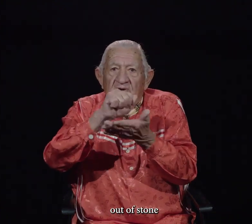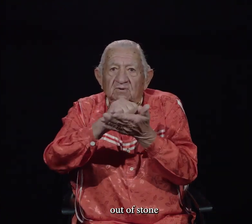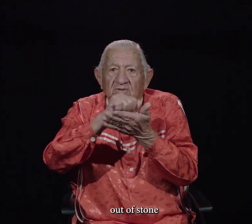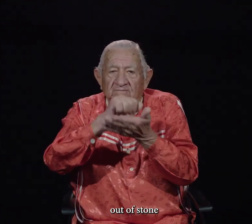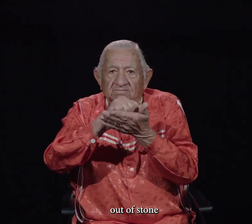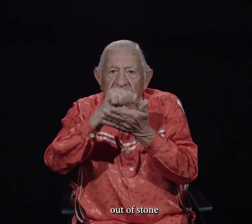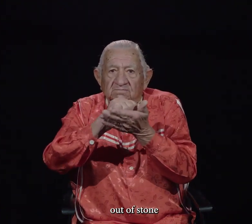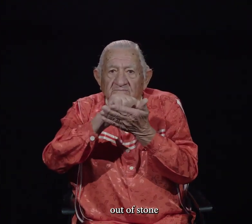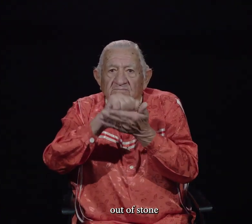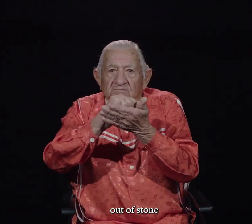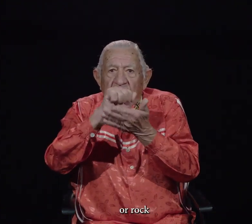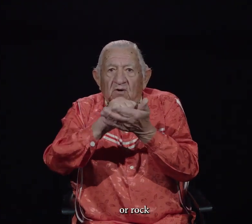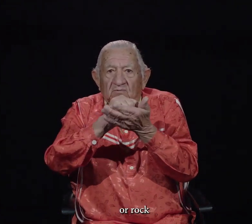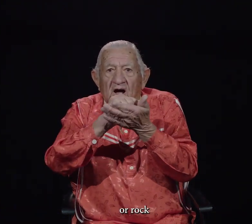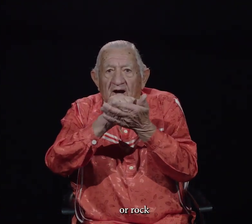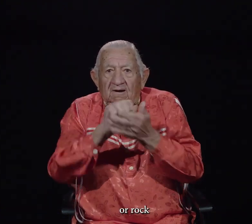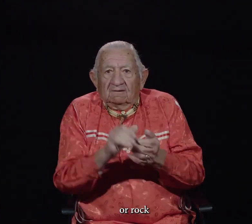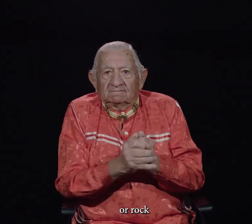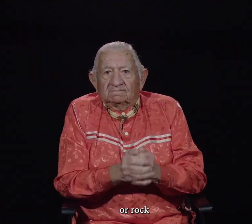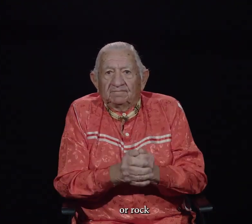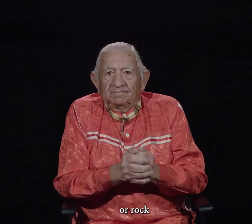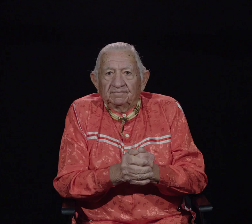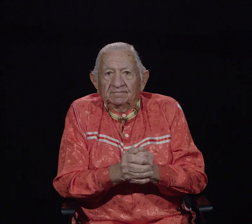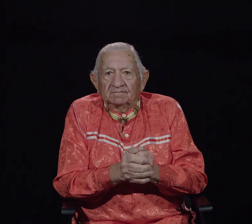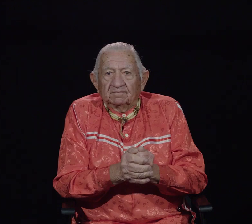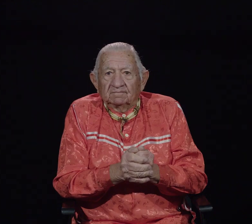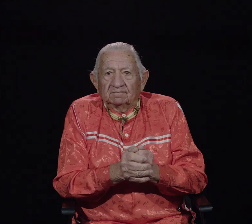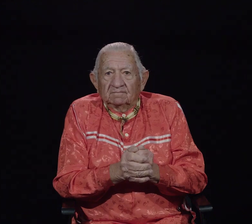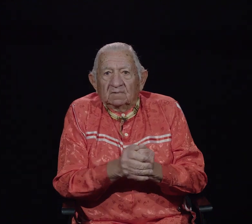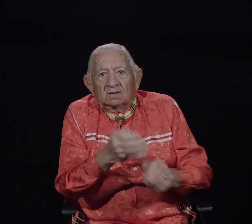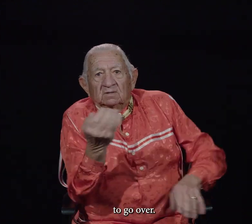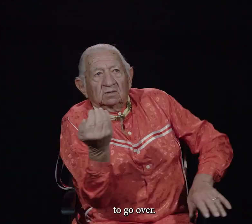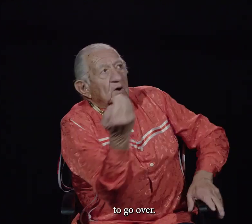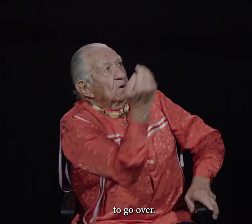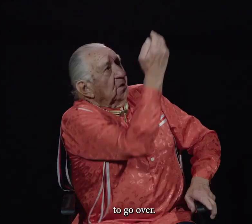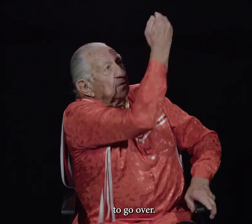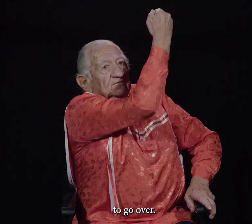stone or rock. To go over,